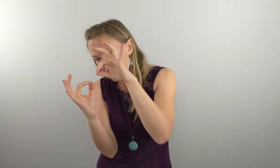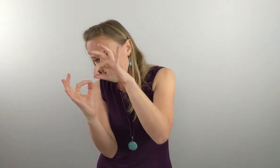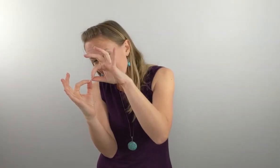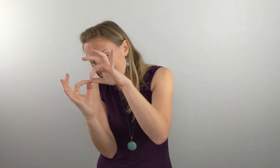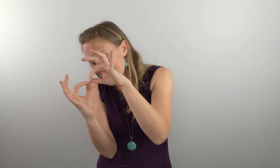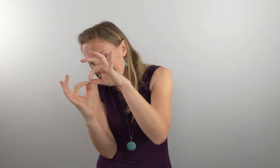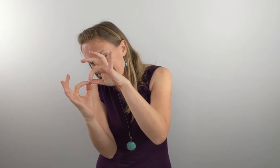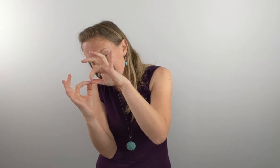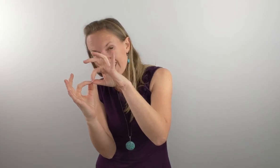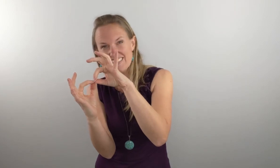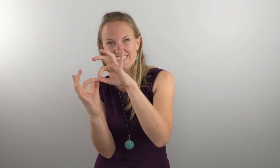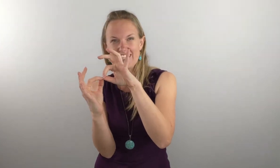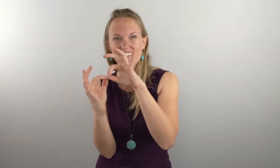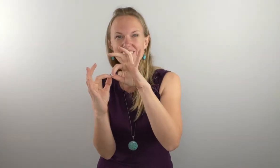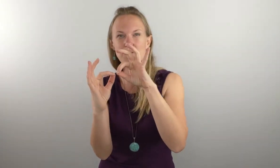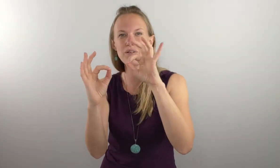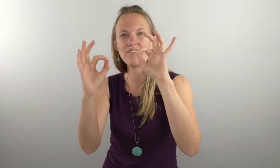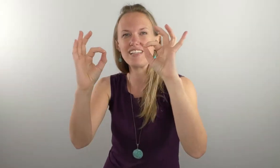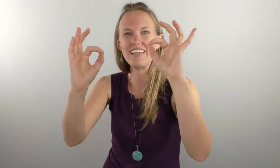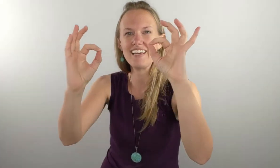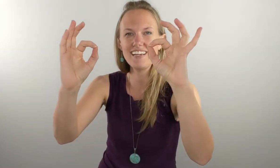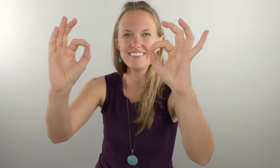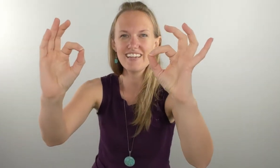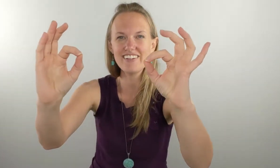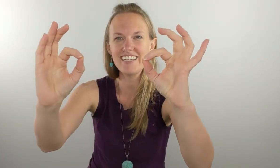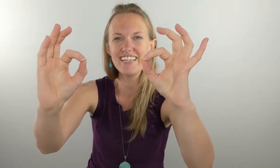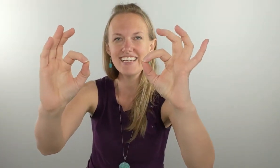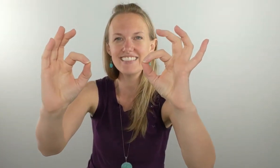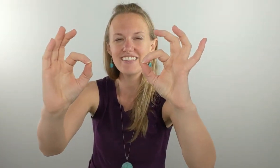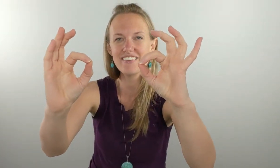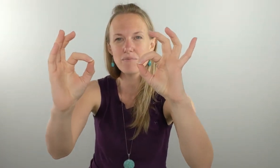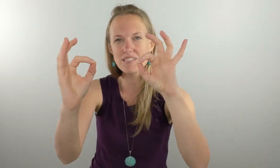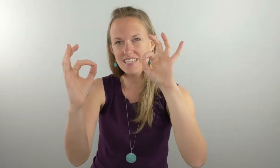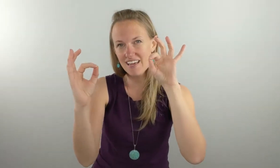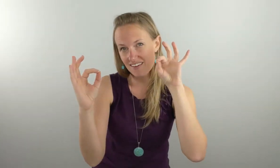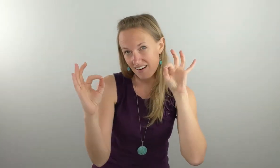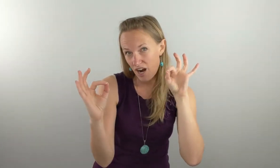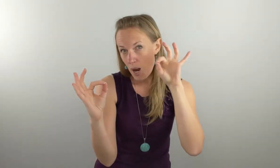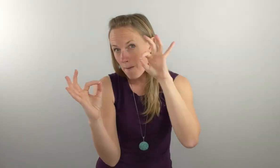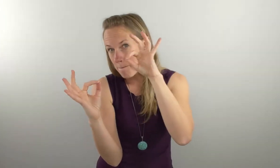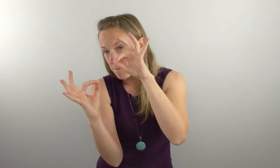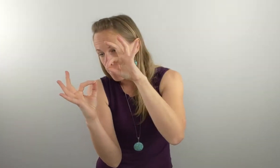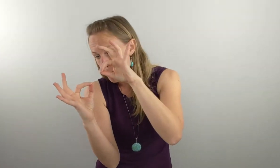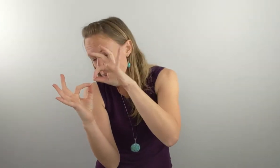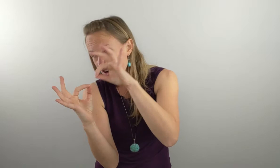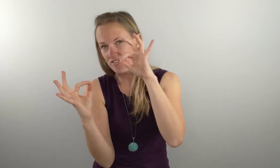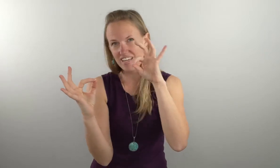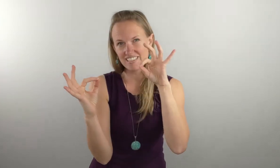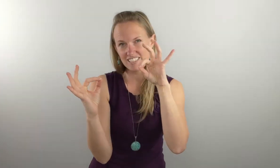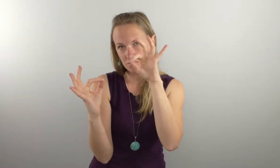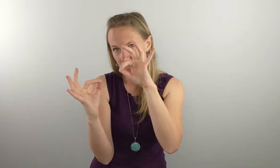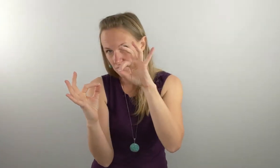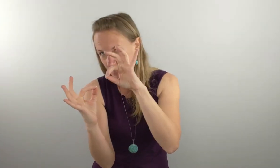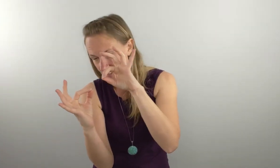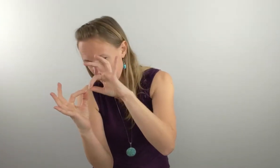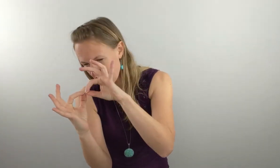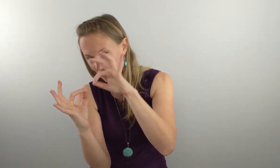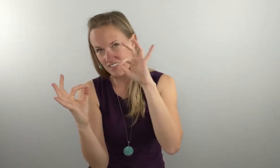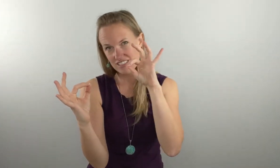bring your fingers together so perfectly, okay? So you have your index and your thumbs together. Perfect. Sometimes you see it go in a